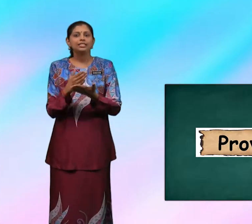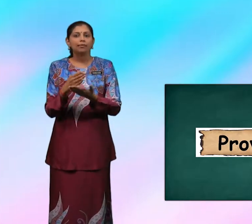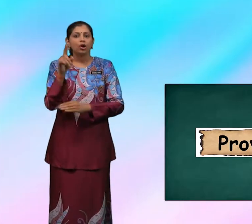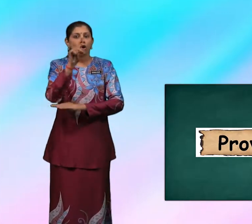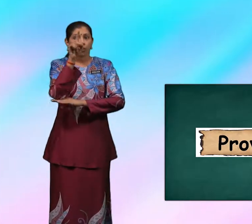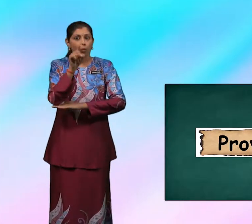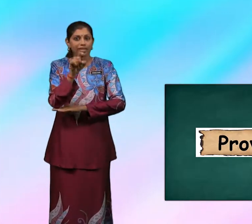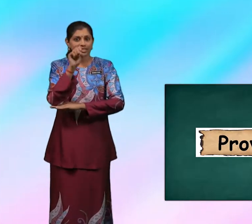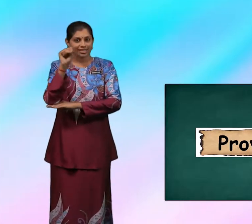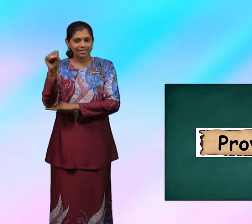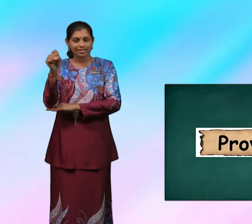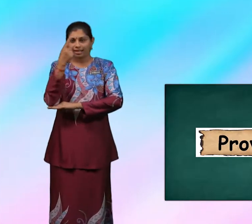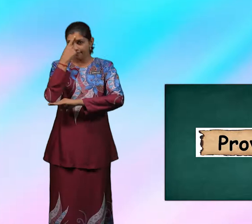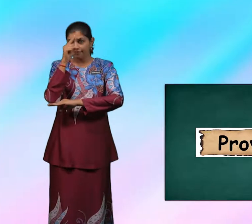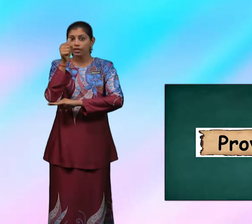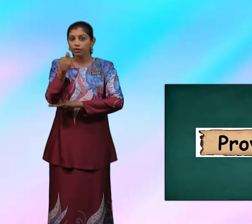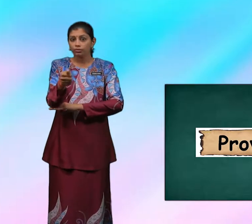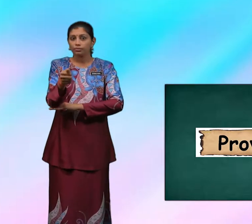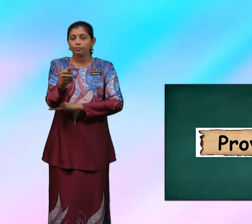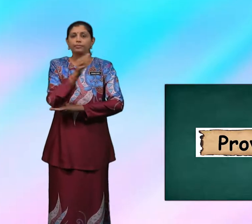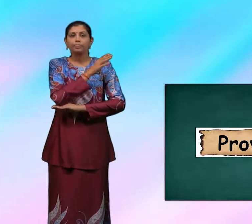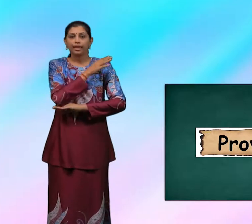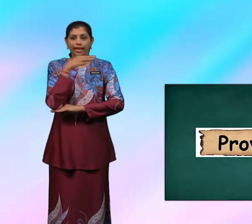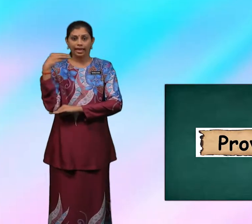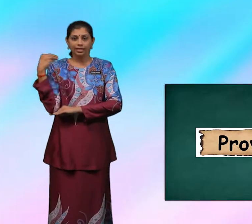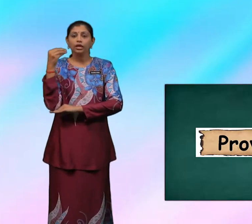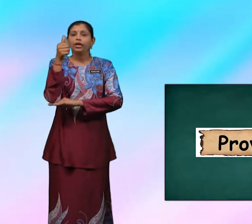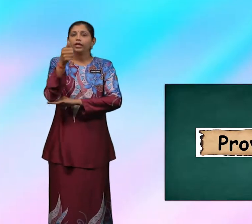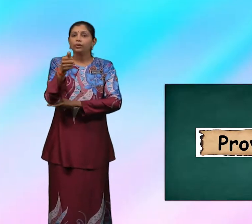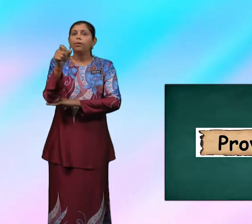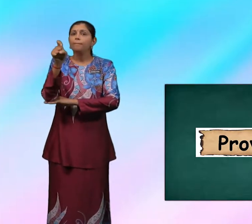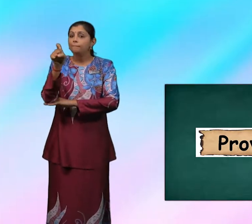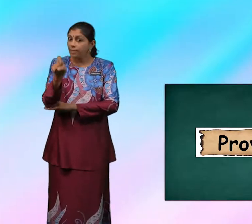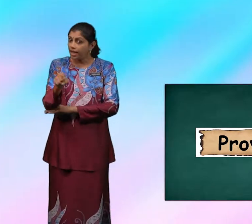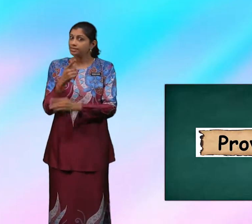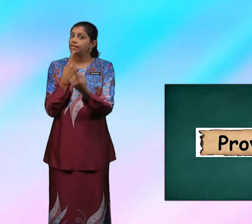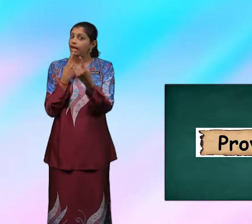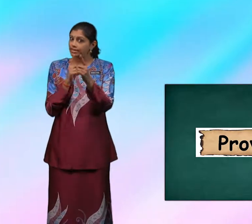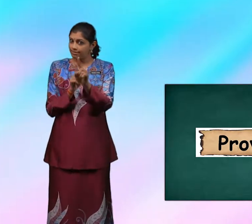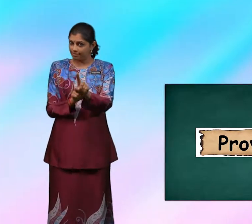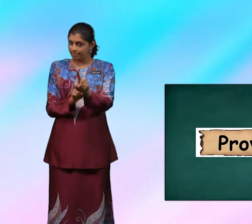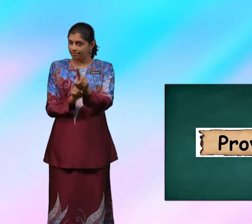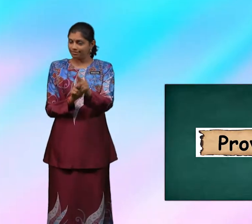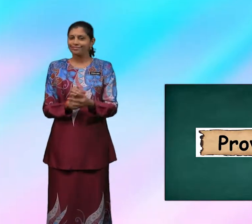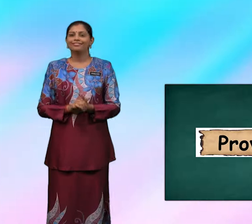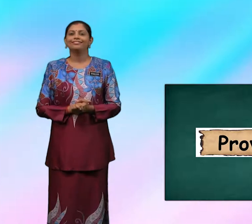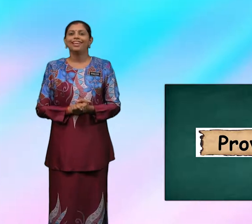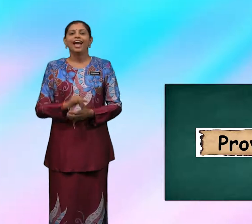some questions for you and you must answer.